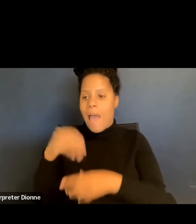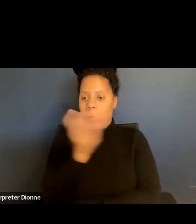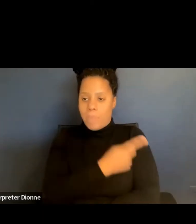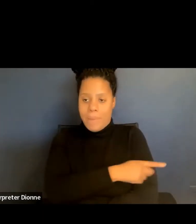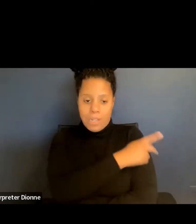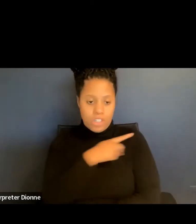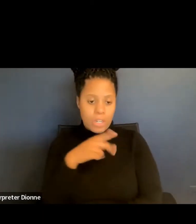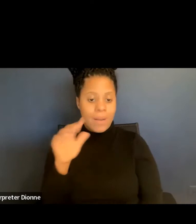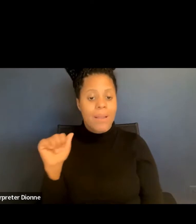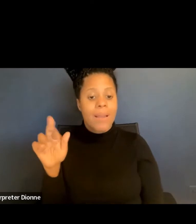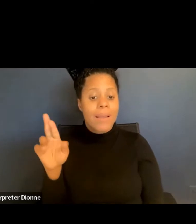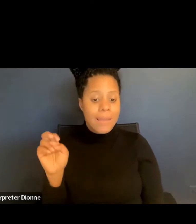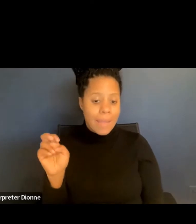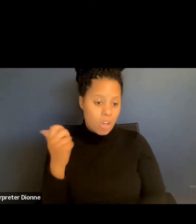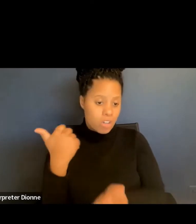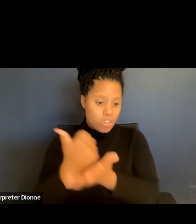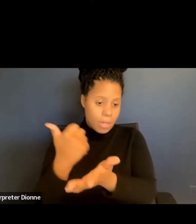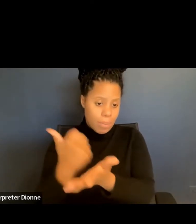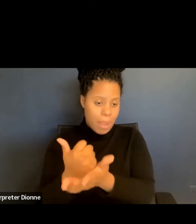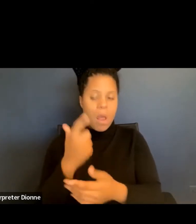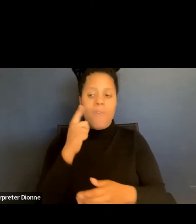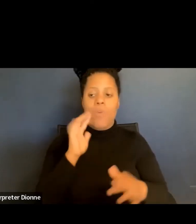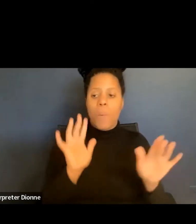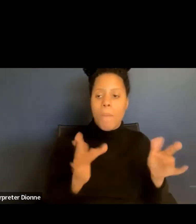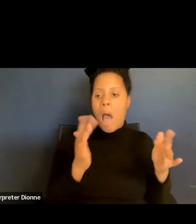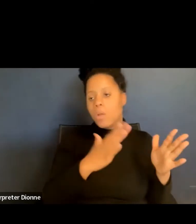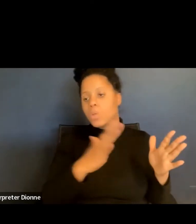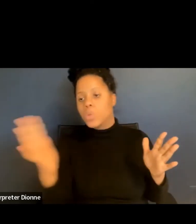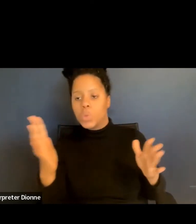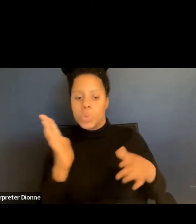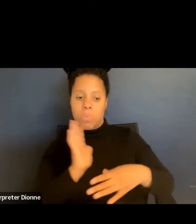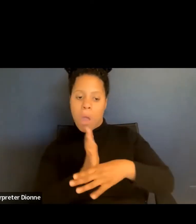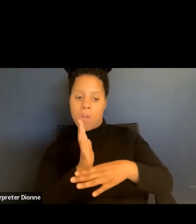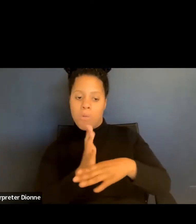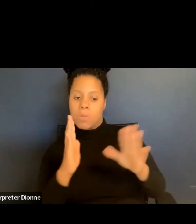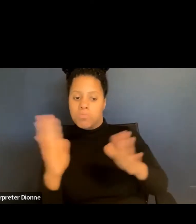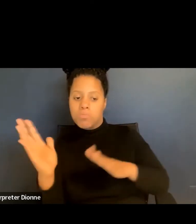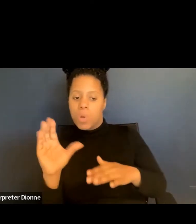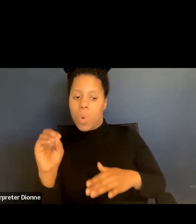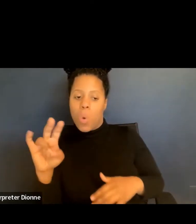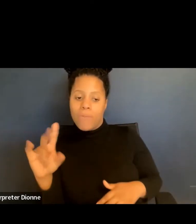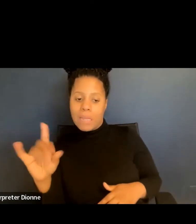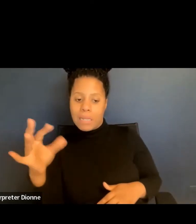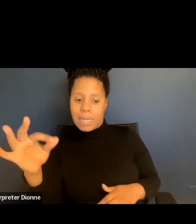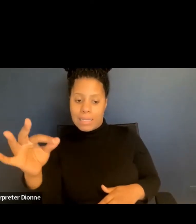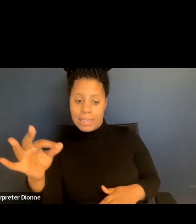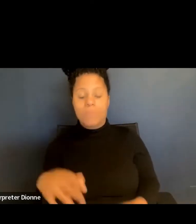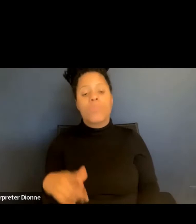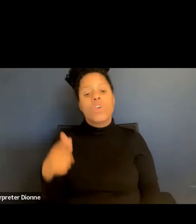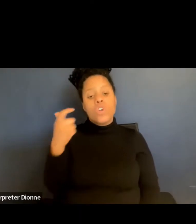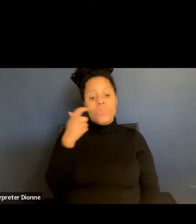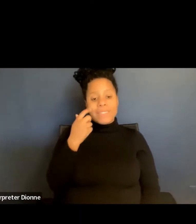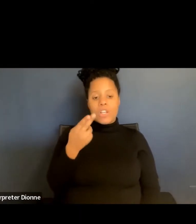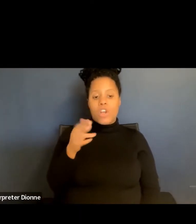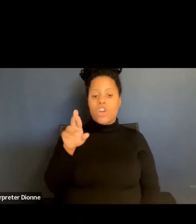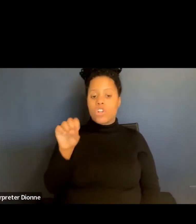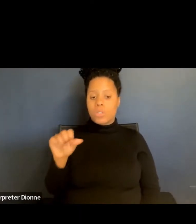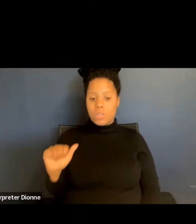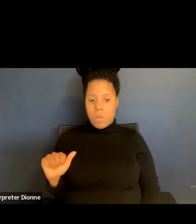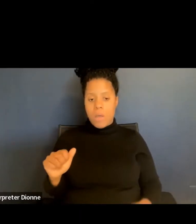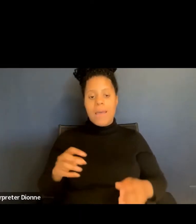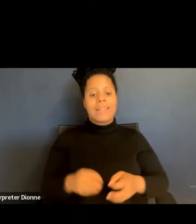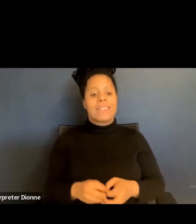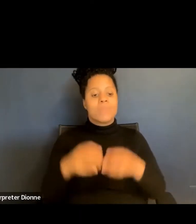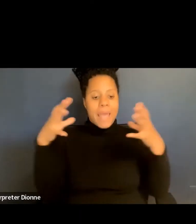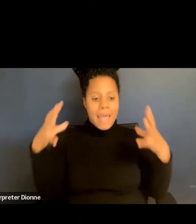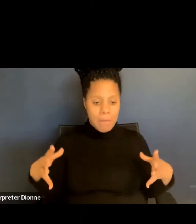to moderate COVID-19. HRSA has recently expanded these products to all health centers